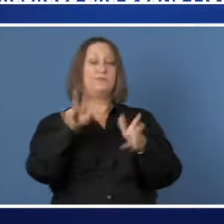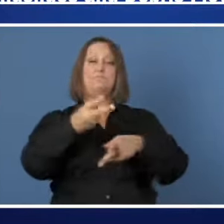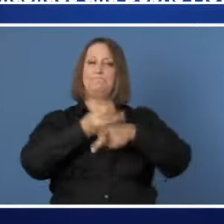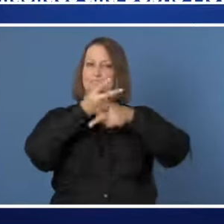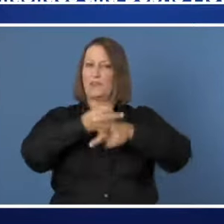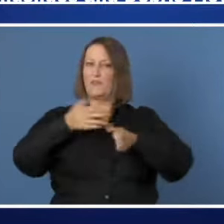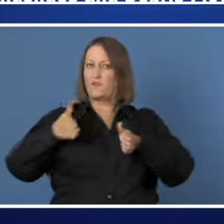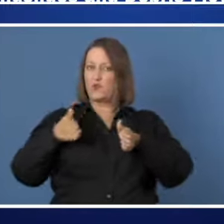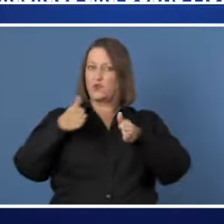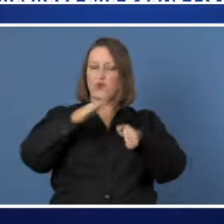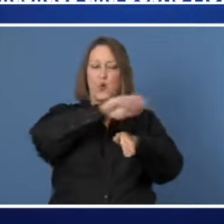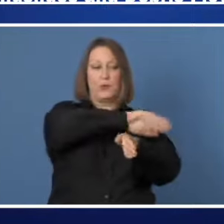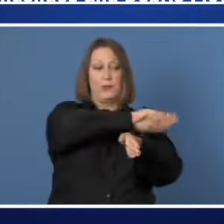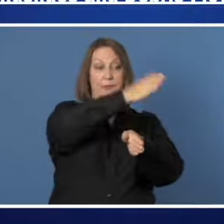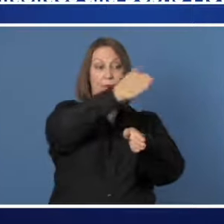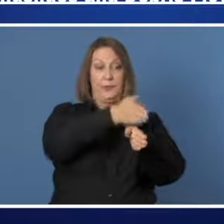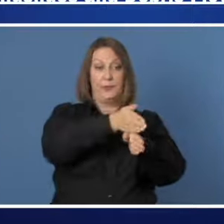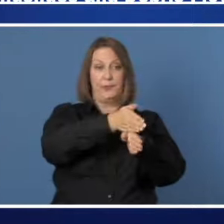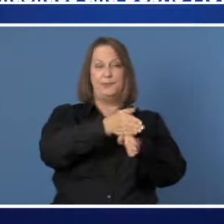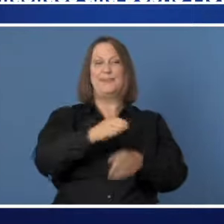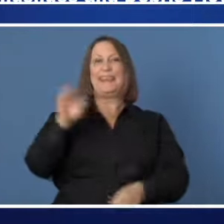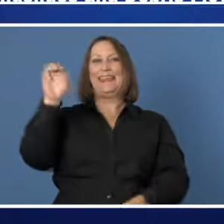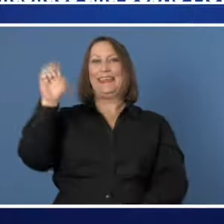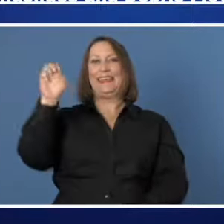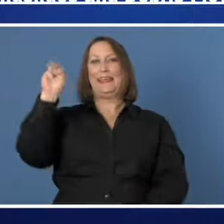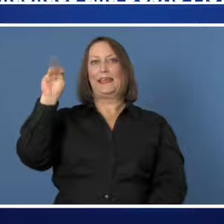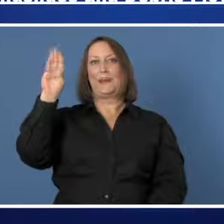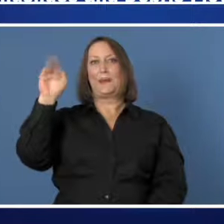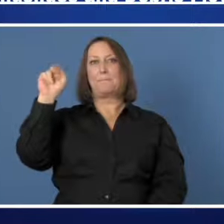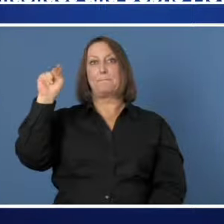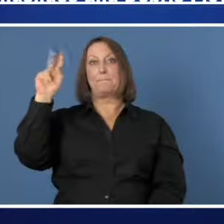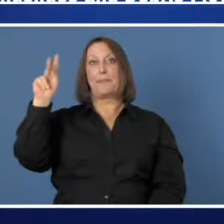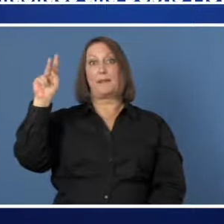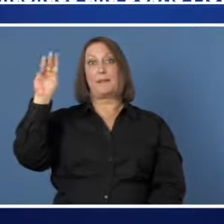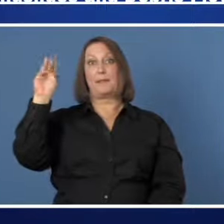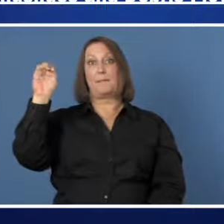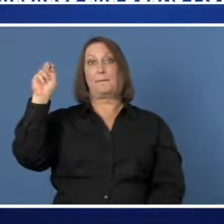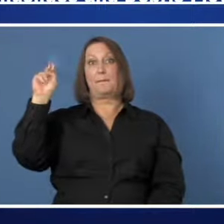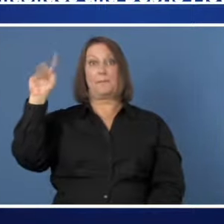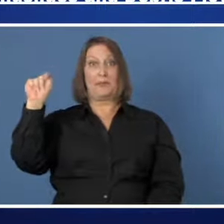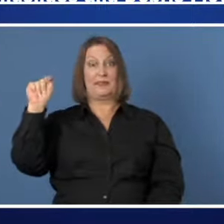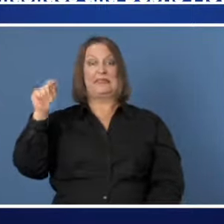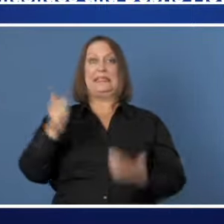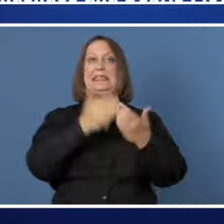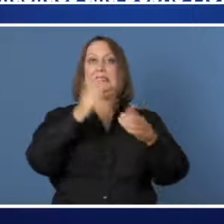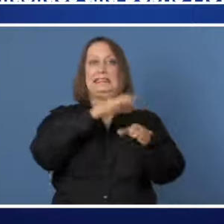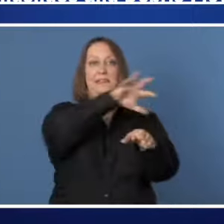Embankments along roadsides are particularly susceptible to landslides.